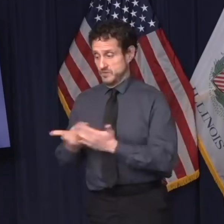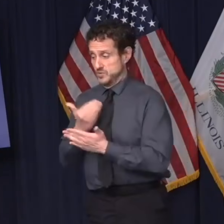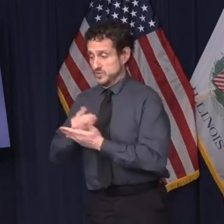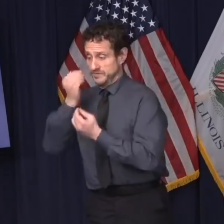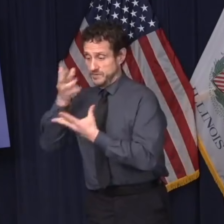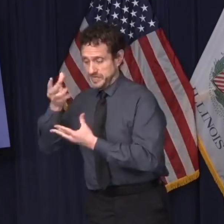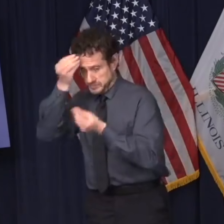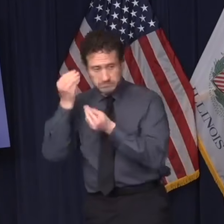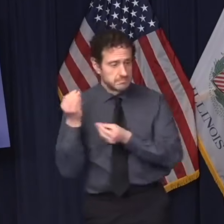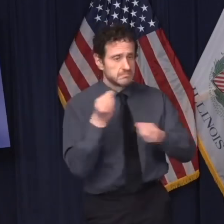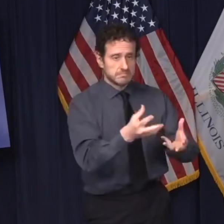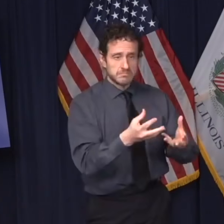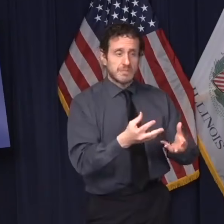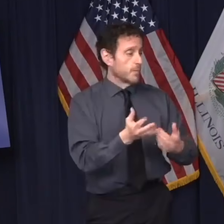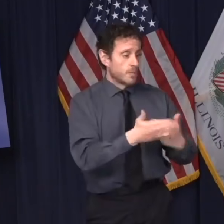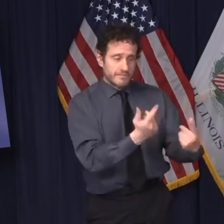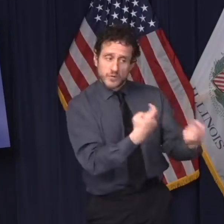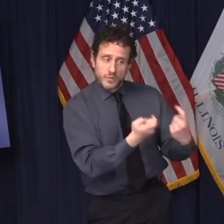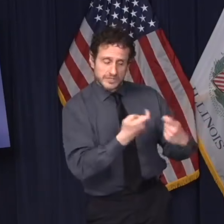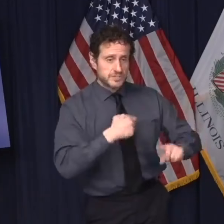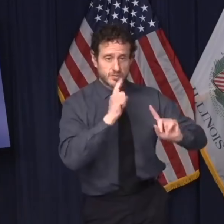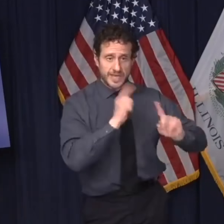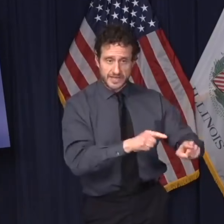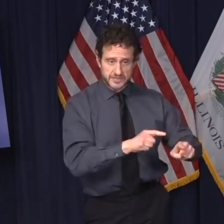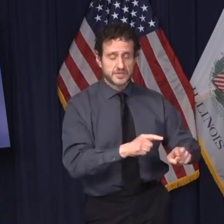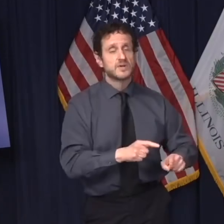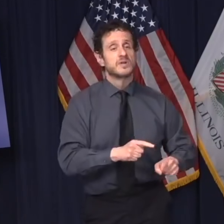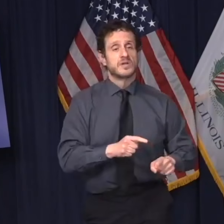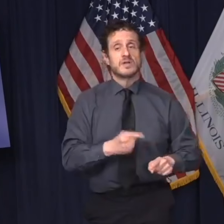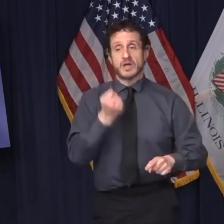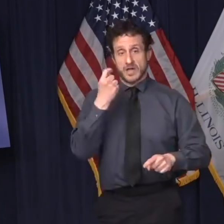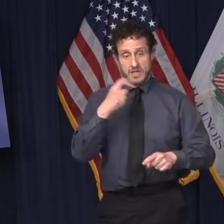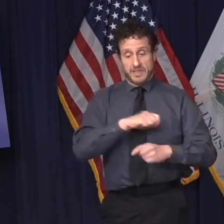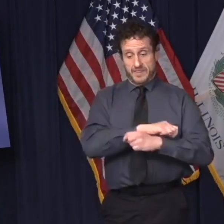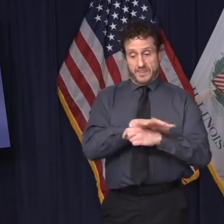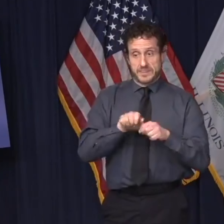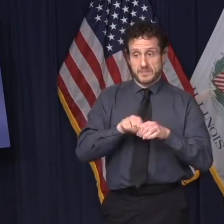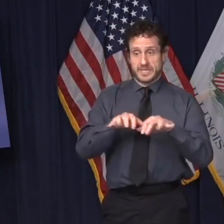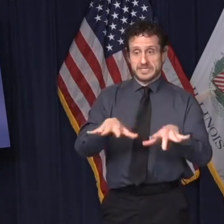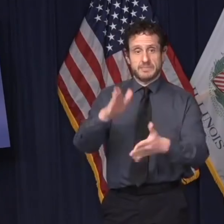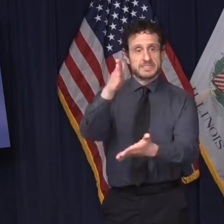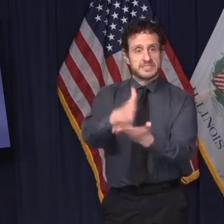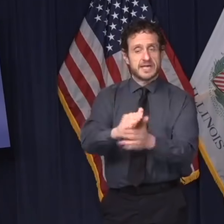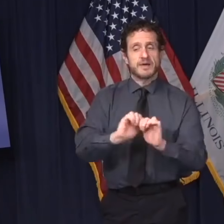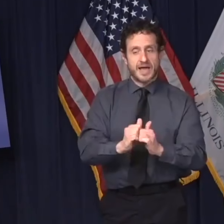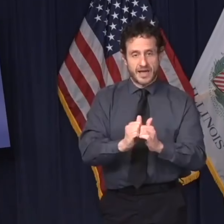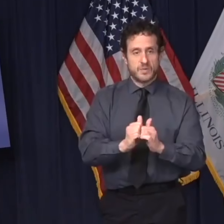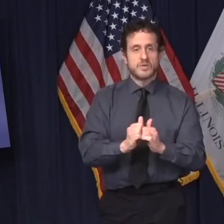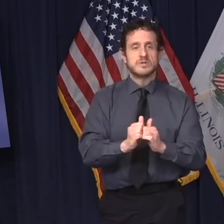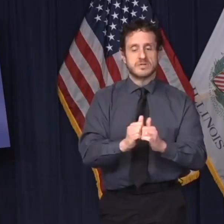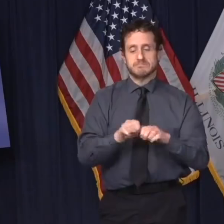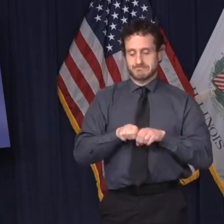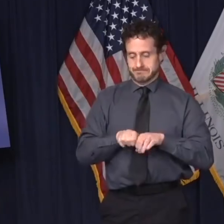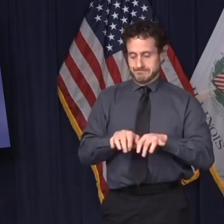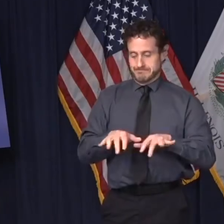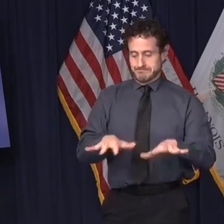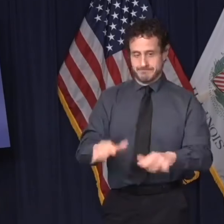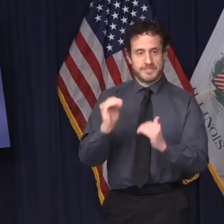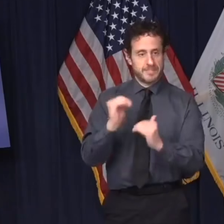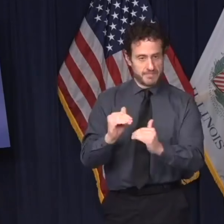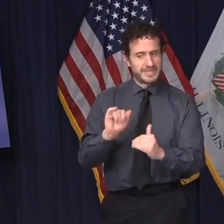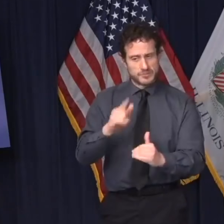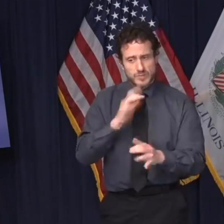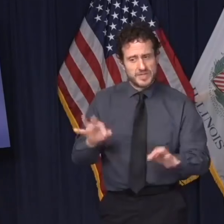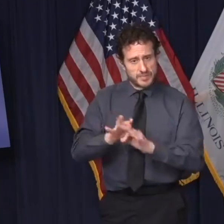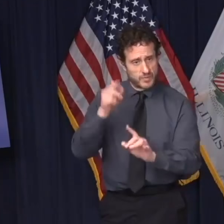have. Limiting and preventing spread is how we will end this pandemic. Today, we are reporting that we